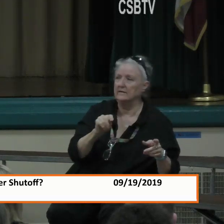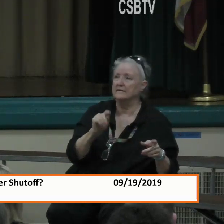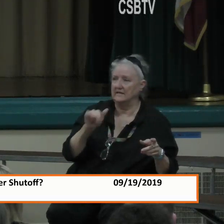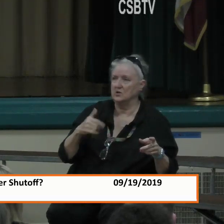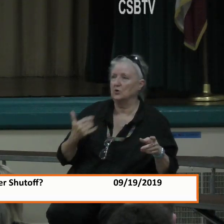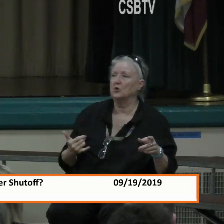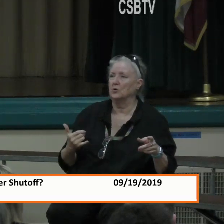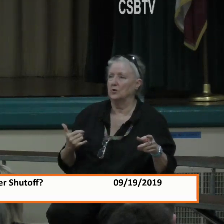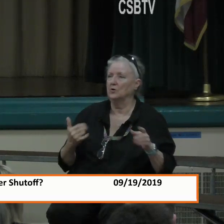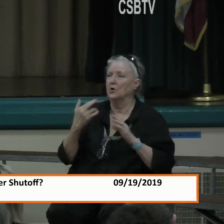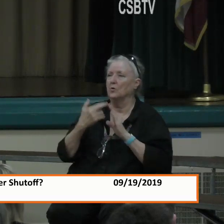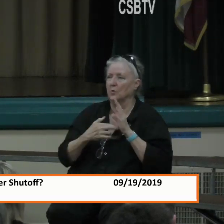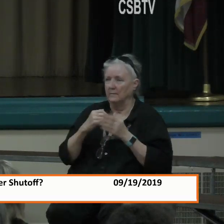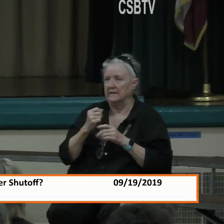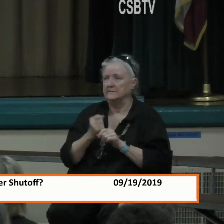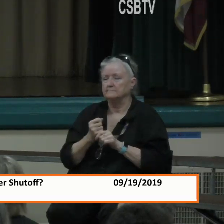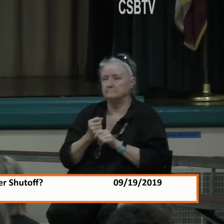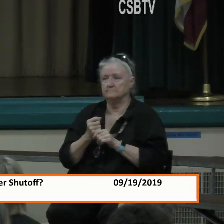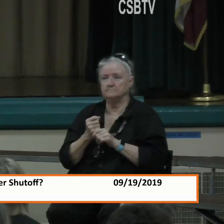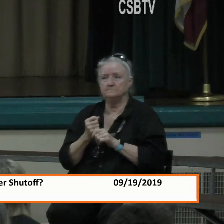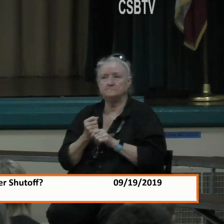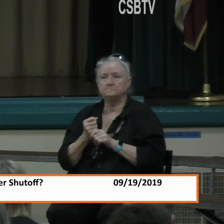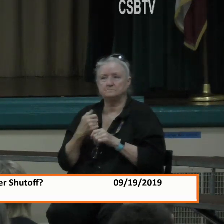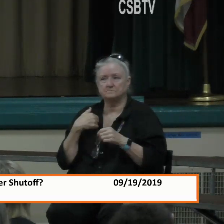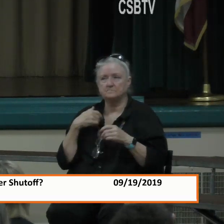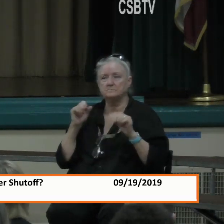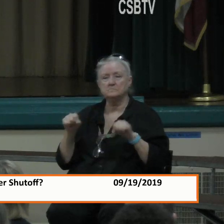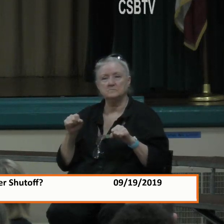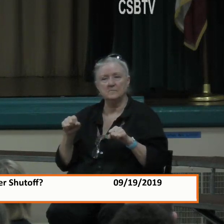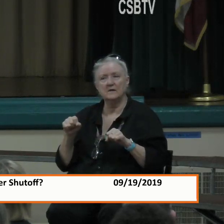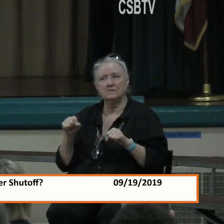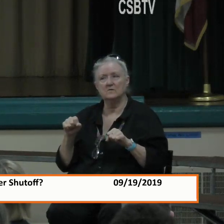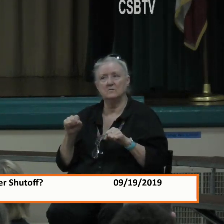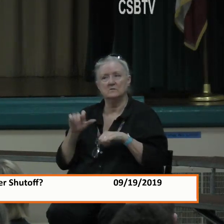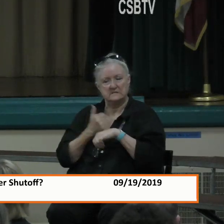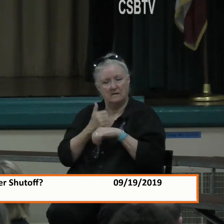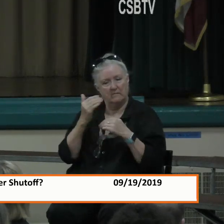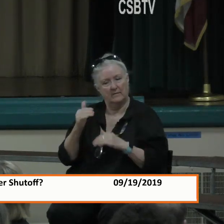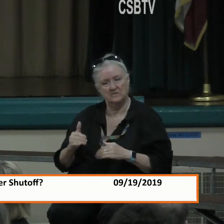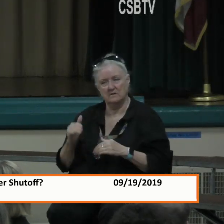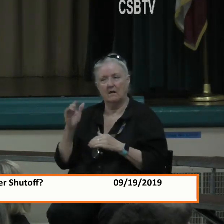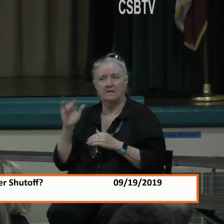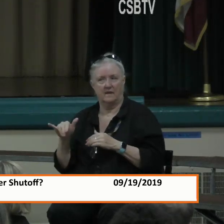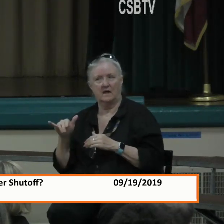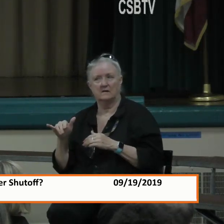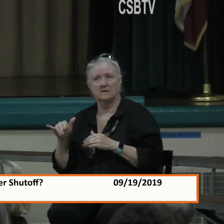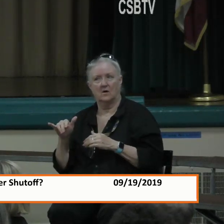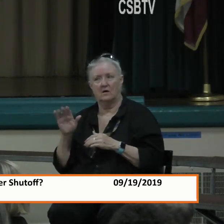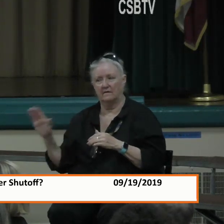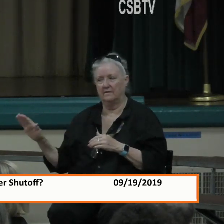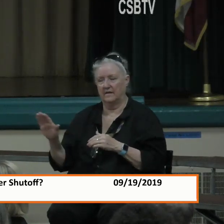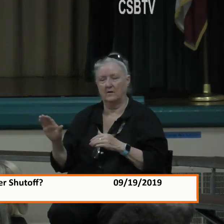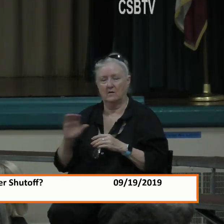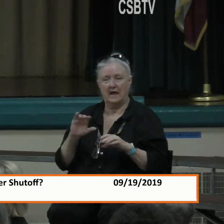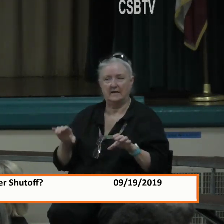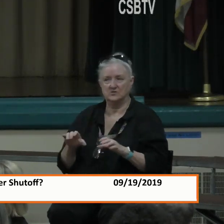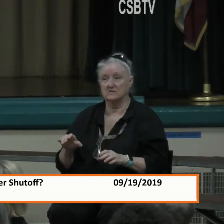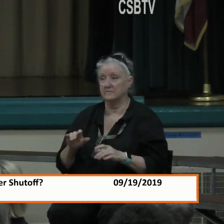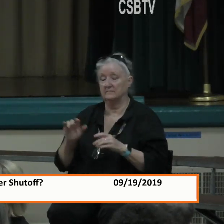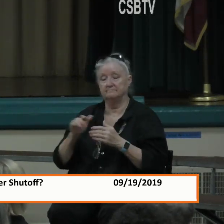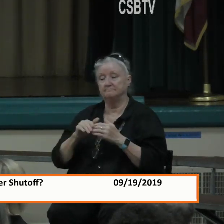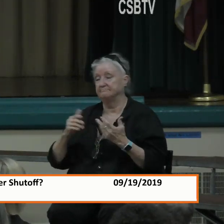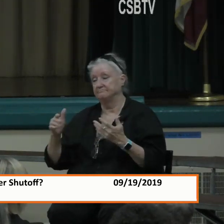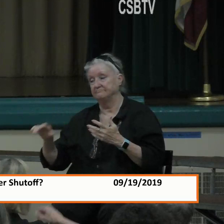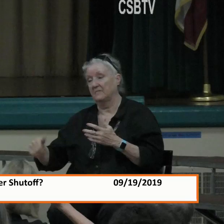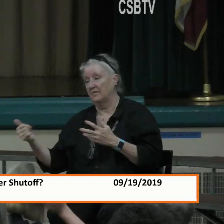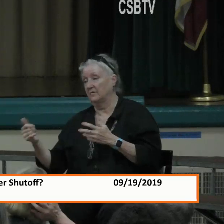current rulemaking. We have the ability to put conditions on their actions, but beyond that, we